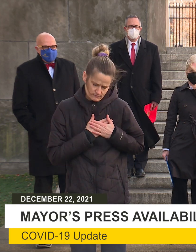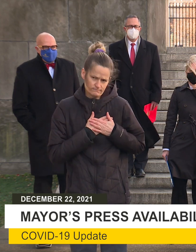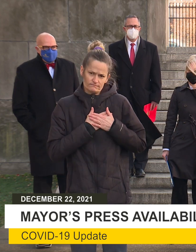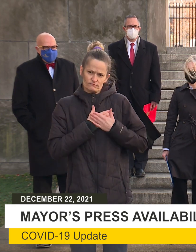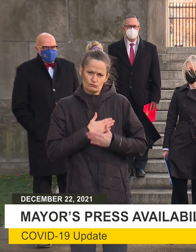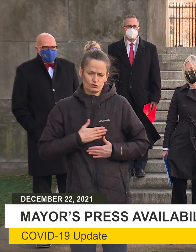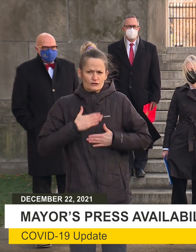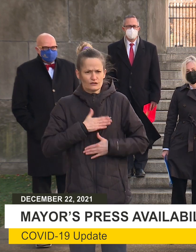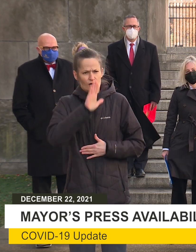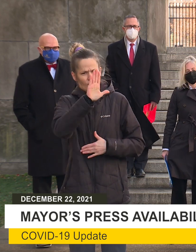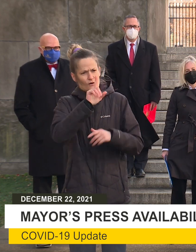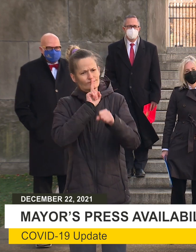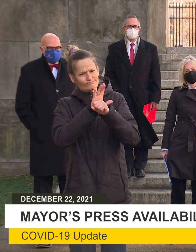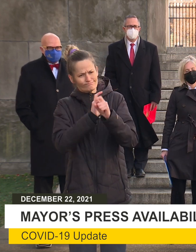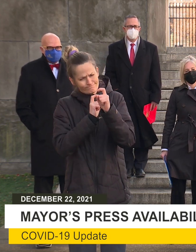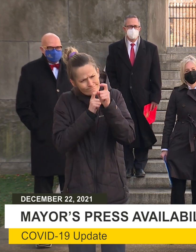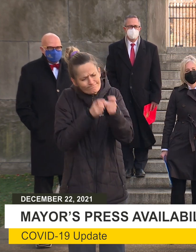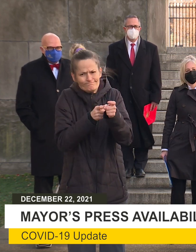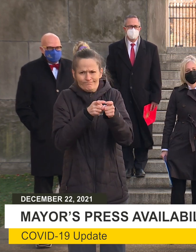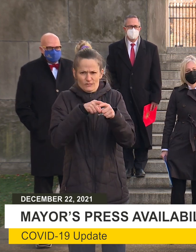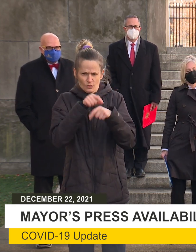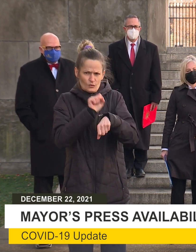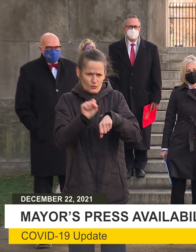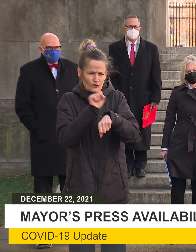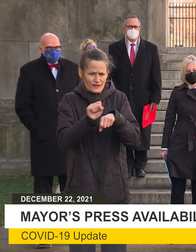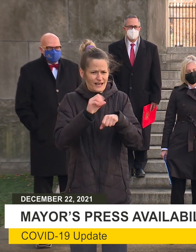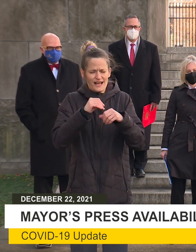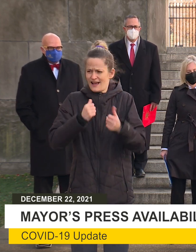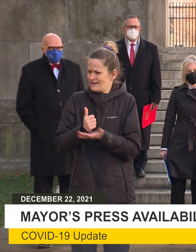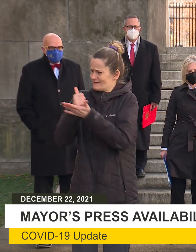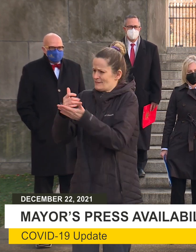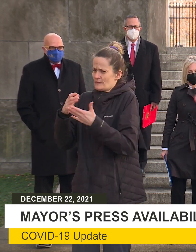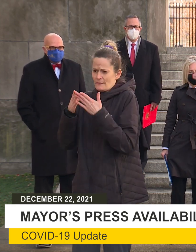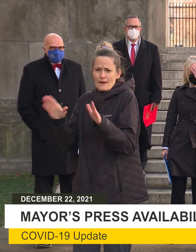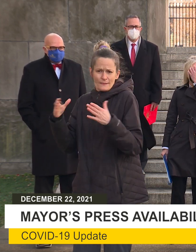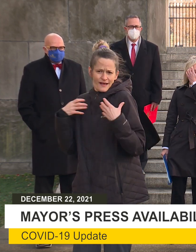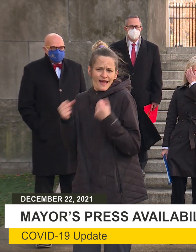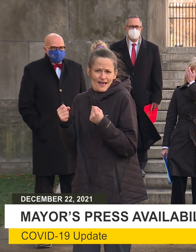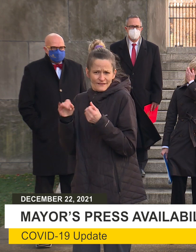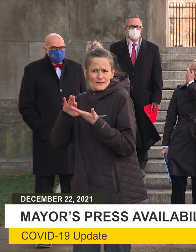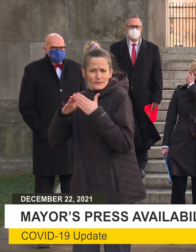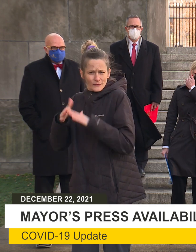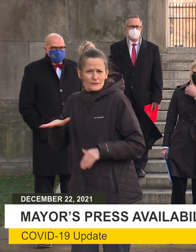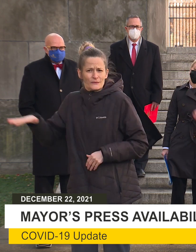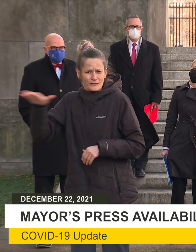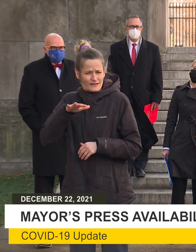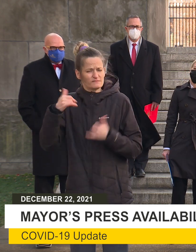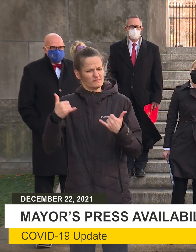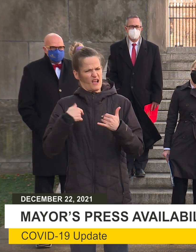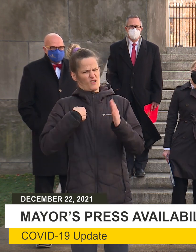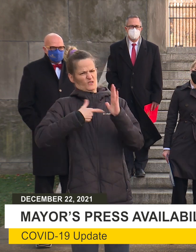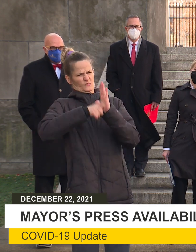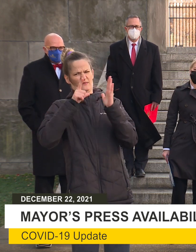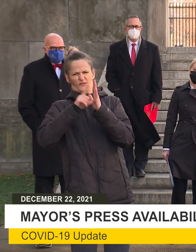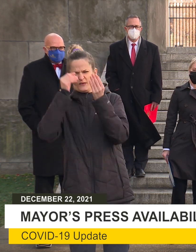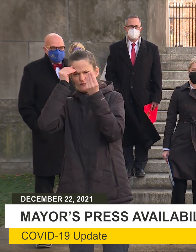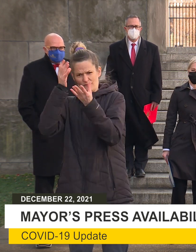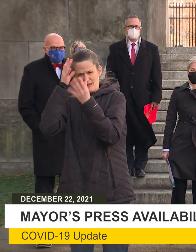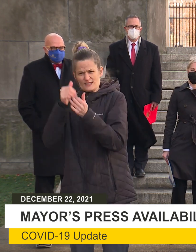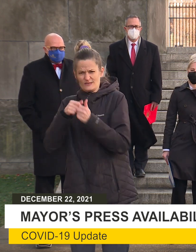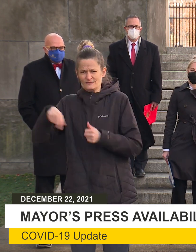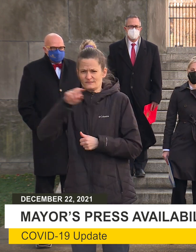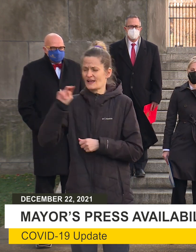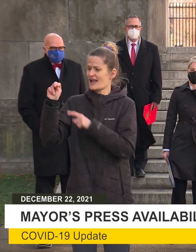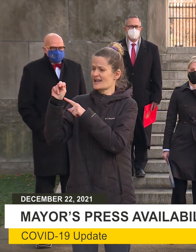residents. I'll begin by reviewing our COVID-19 hospitalization data. Due to a MDH data breach, we currently